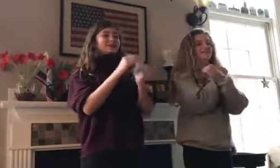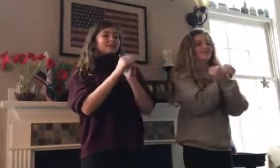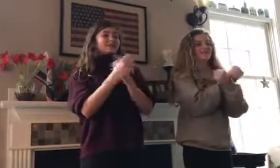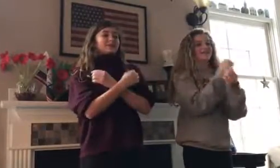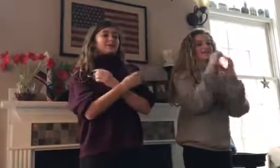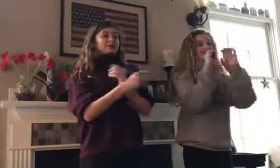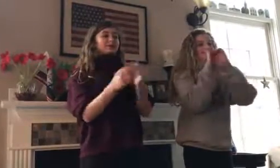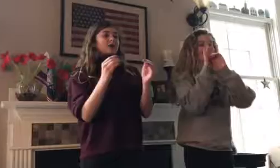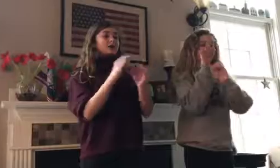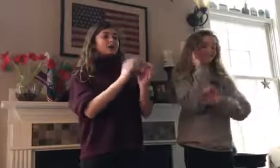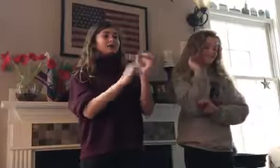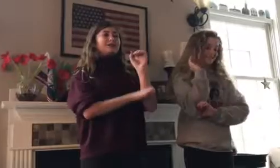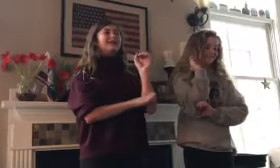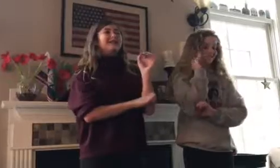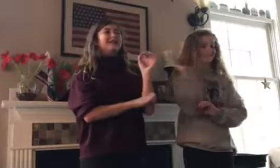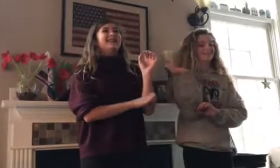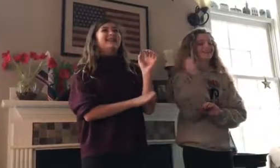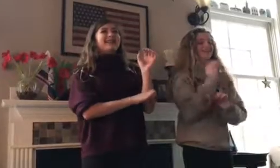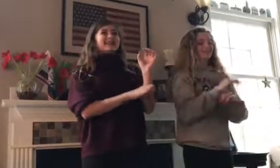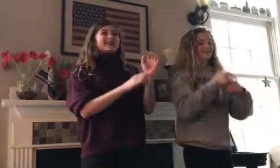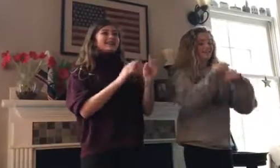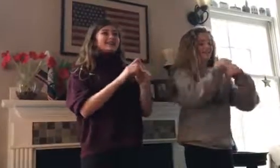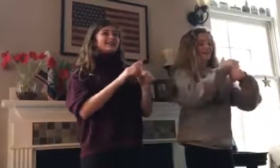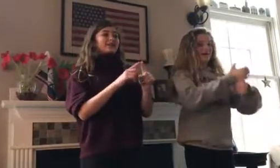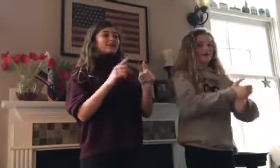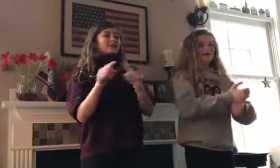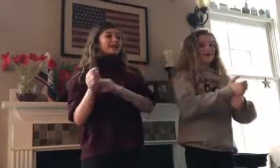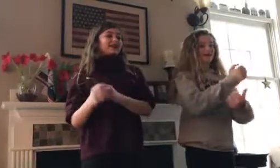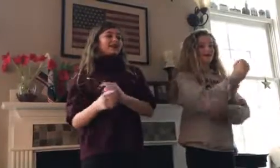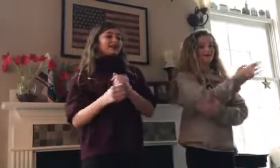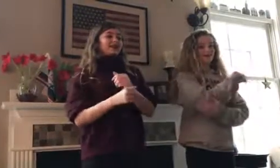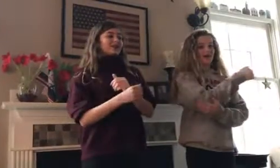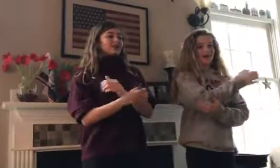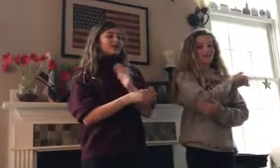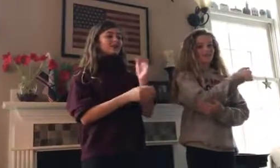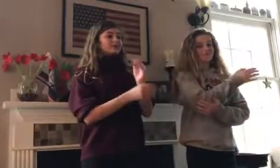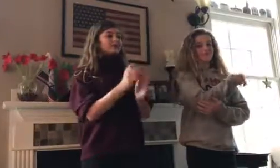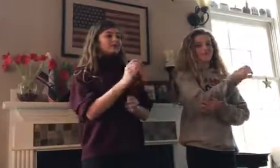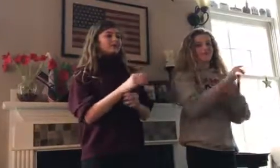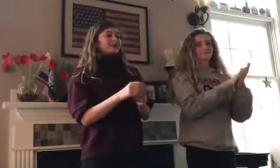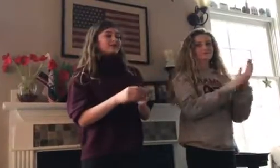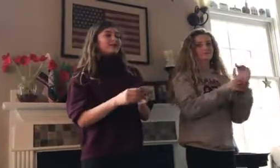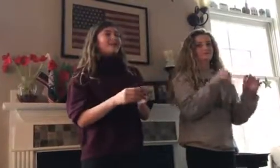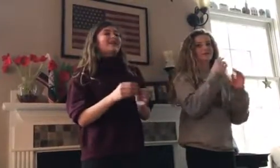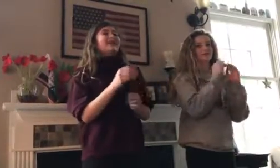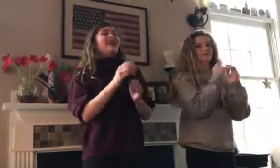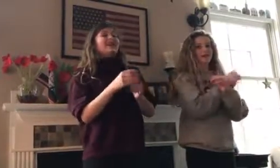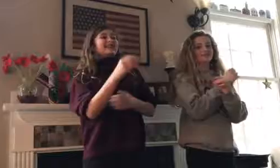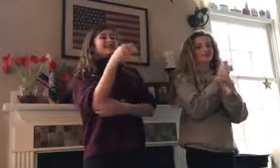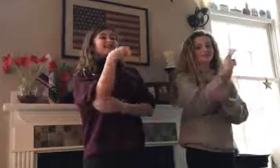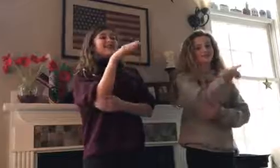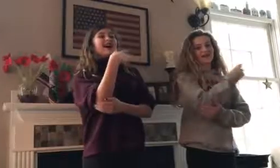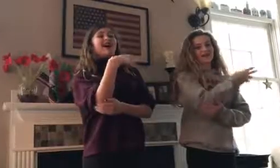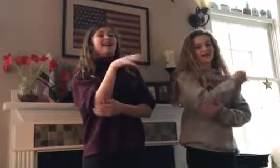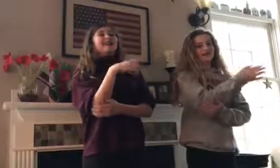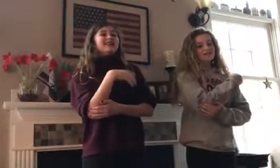its constitution, to obey its laws, to respect its flag,